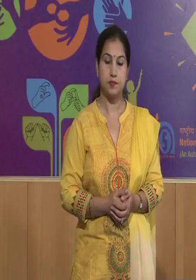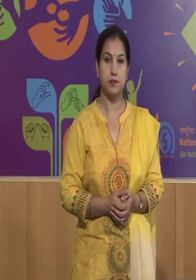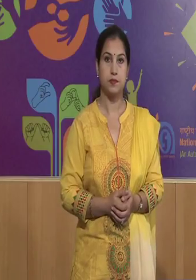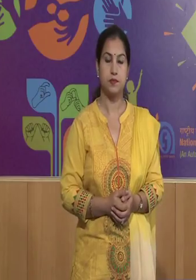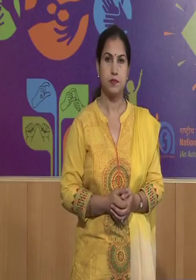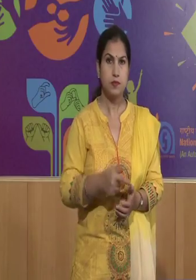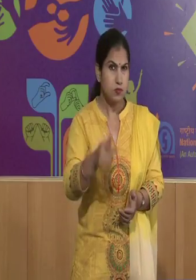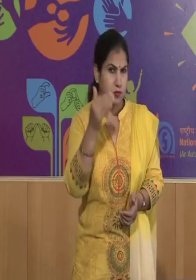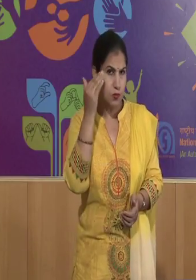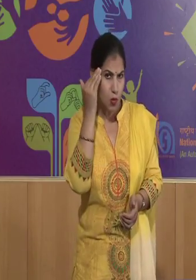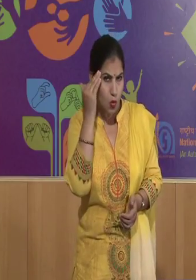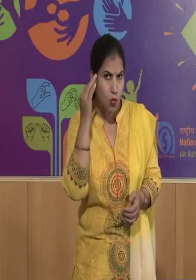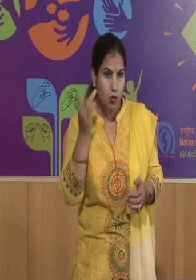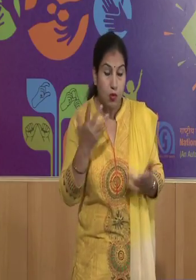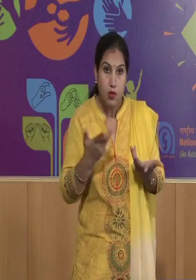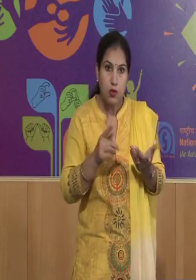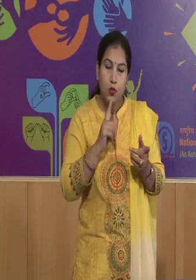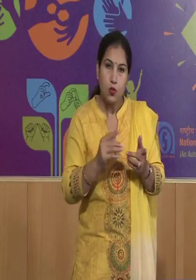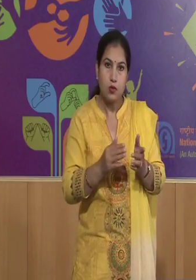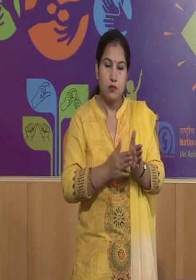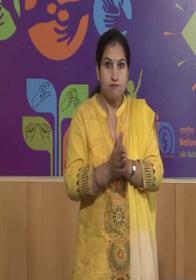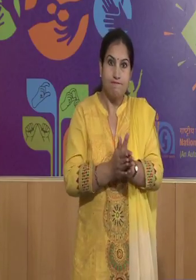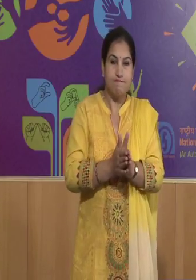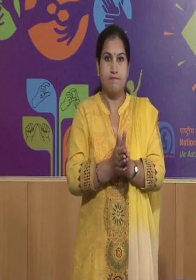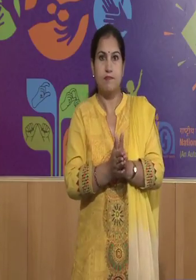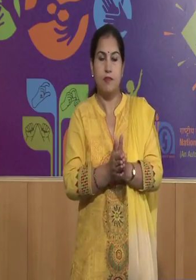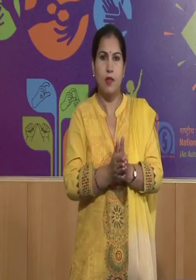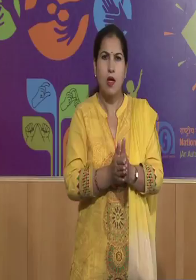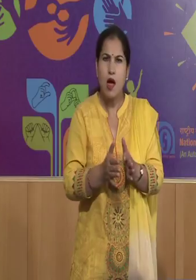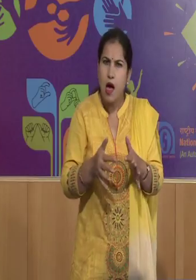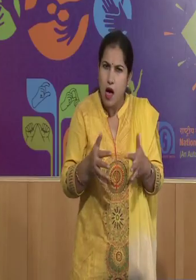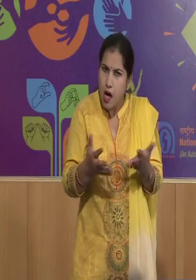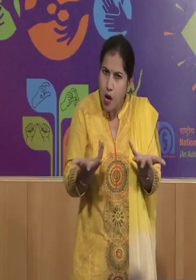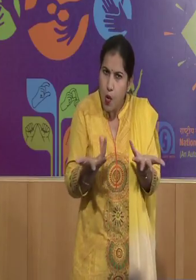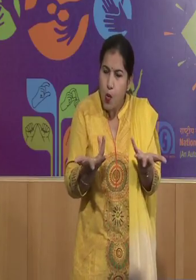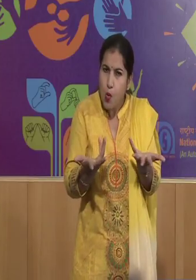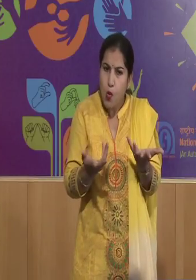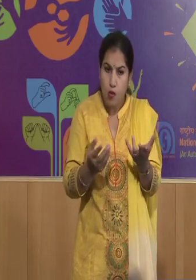Are you not curious to know about the causes of Industrial Revolution?